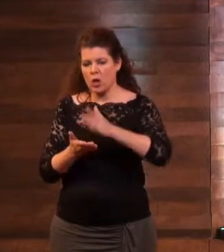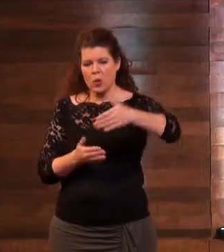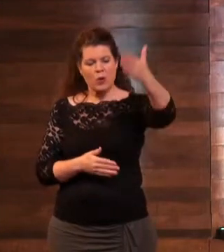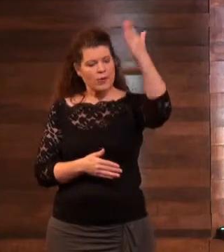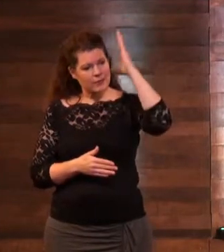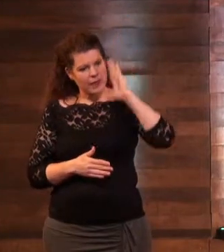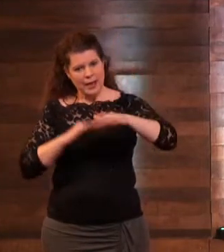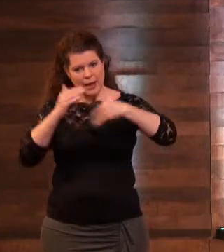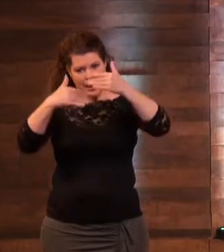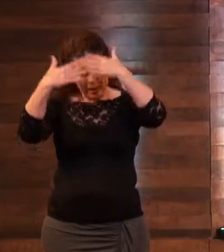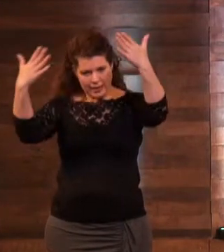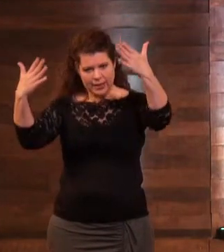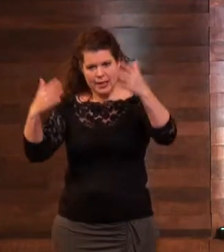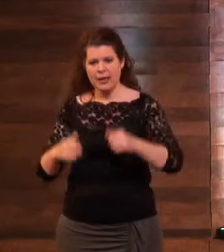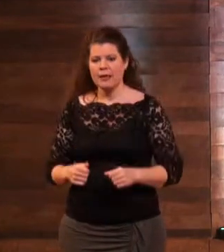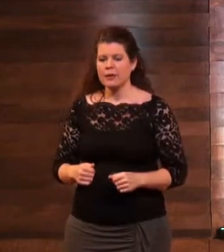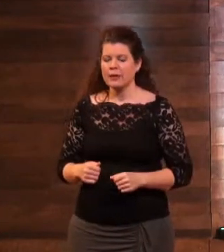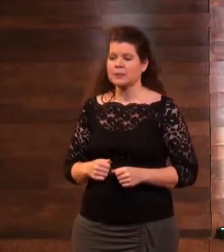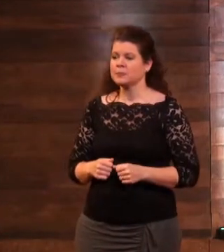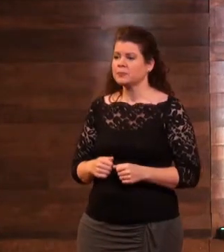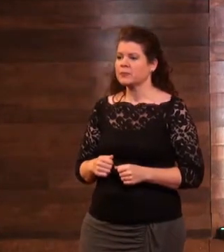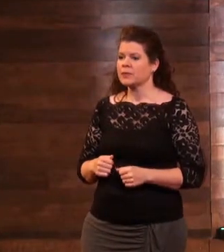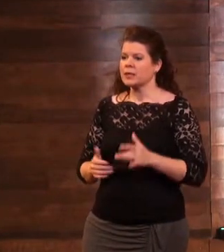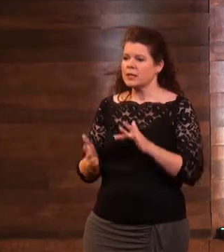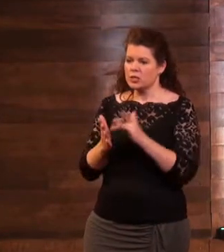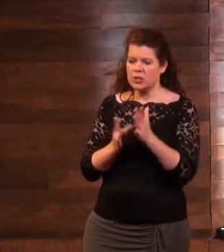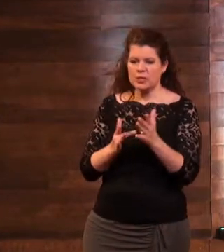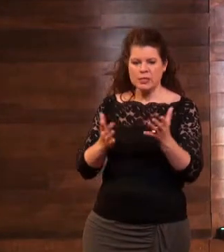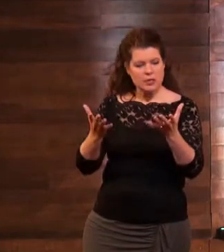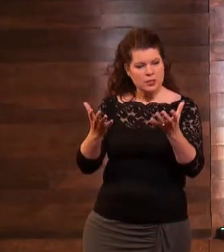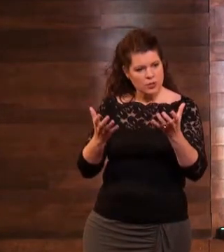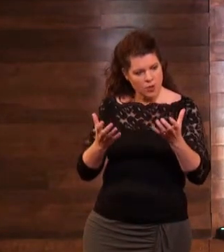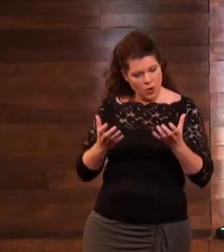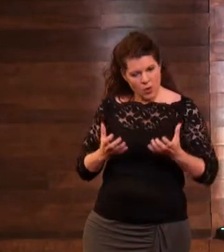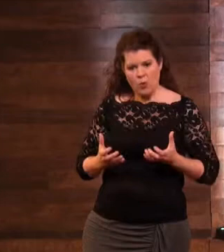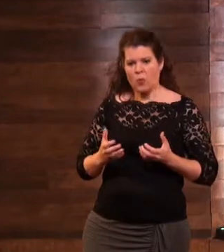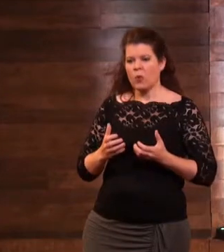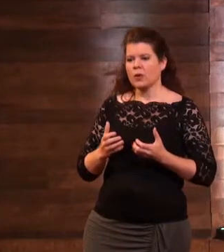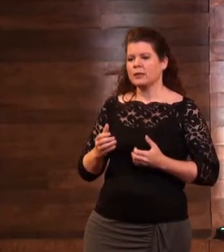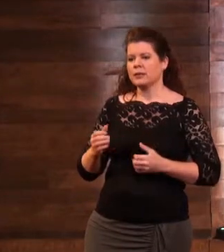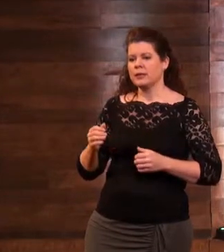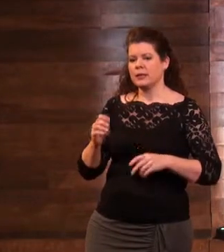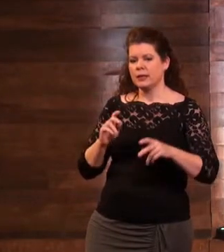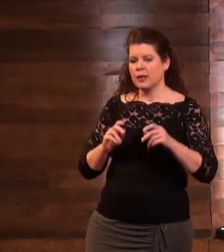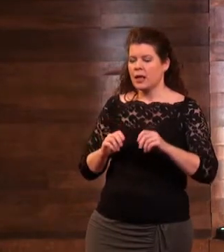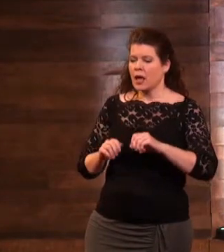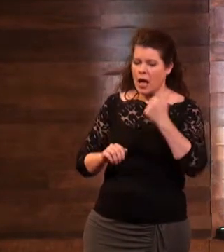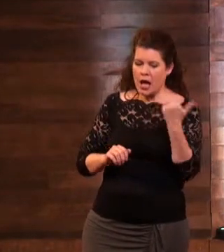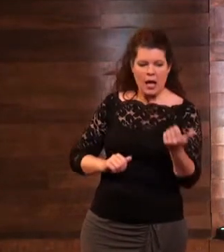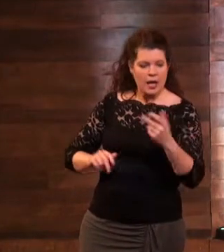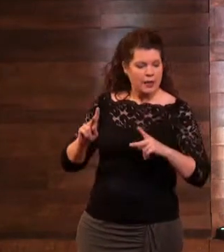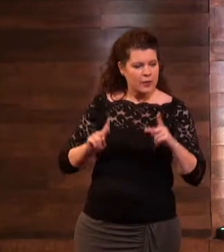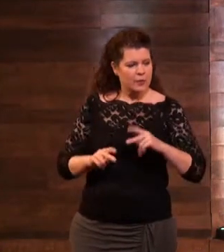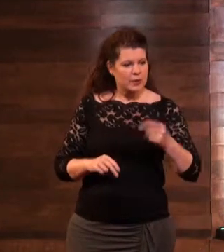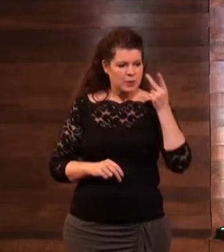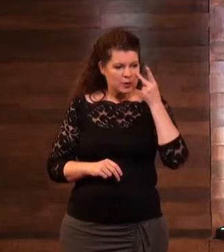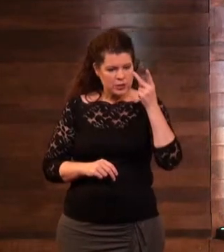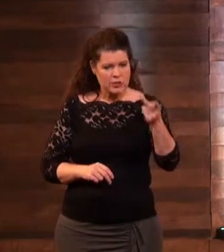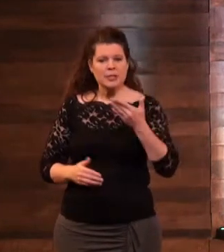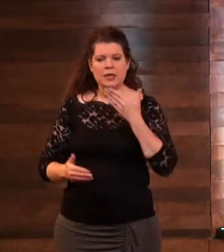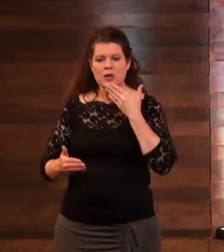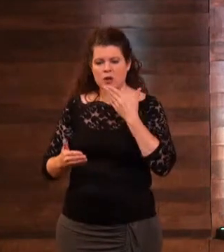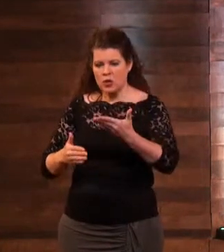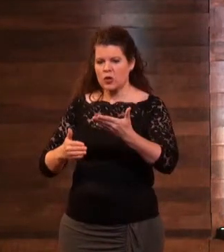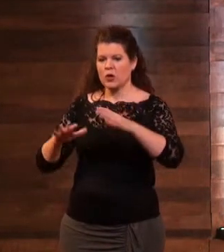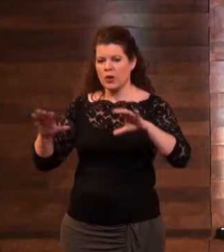to associate a Jewish person's good deeds with the Father in heaven. Remember all that stuff earlier about put off the